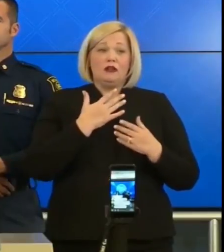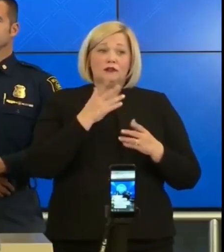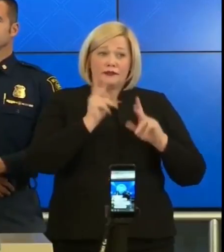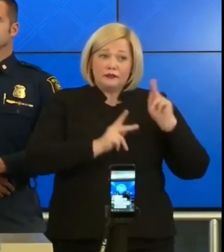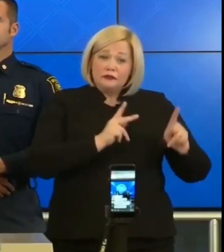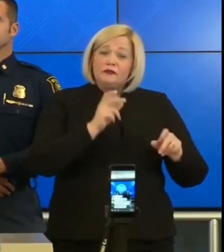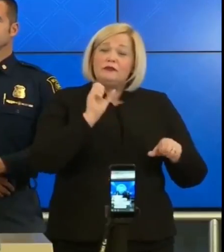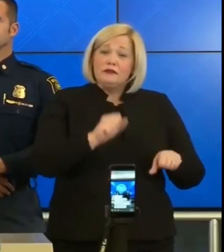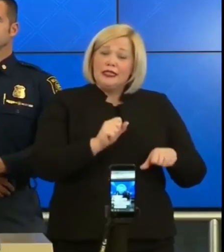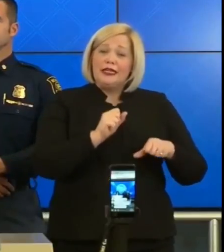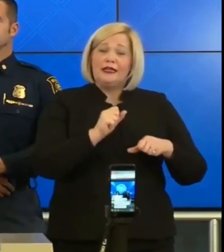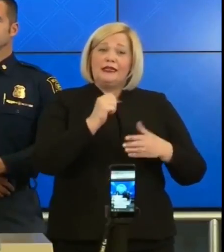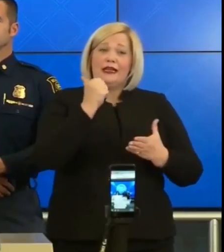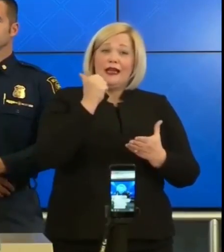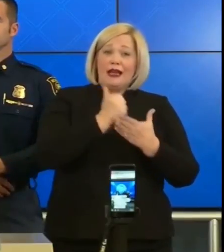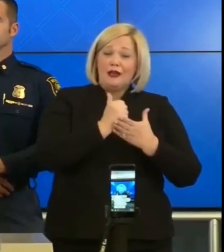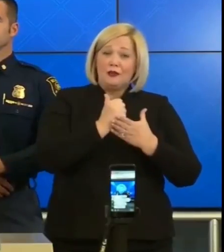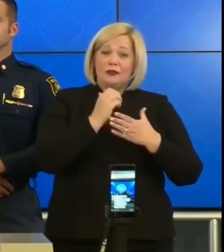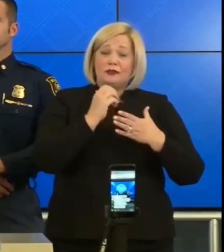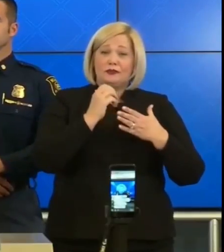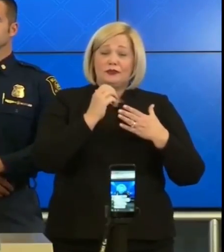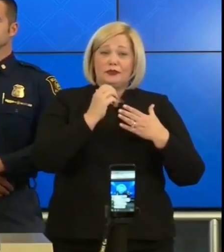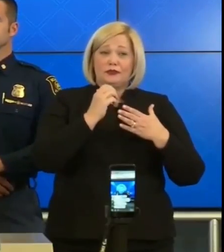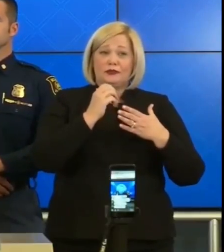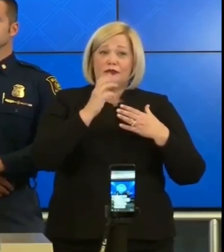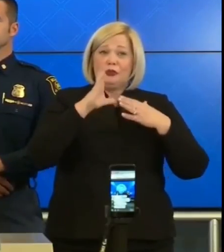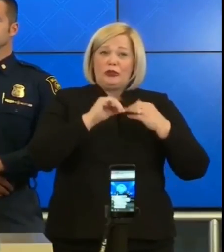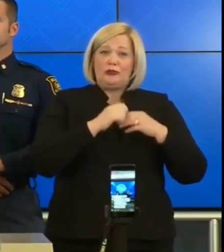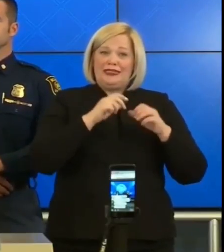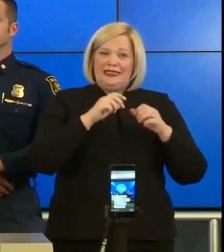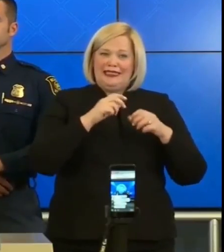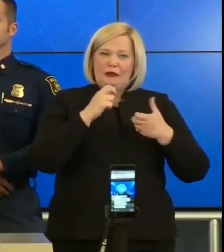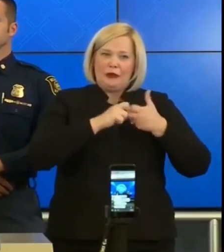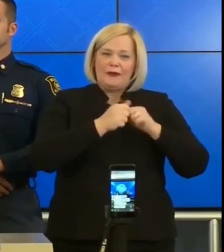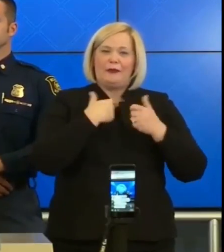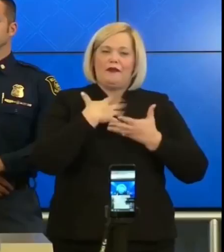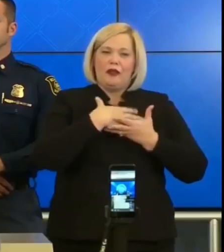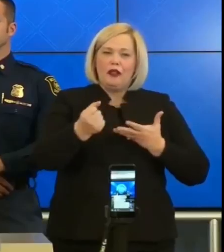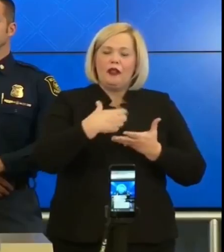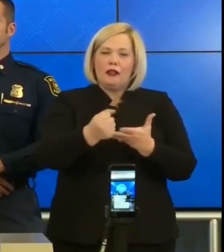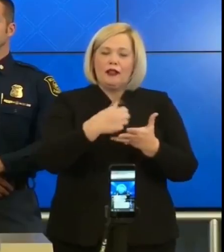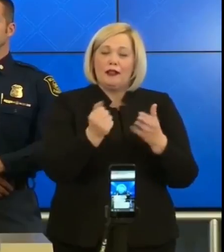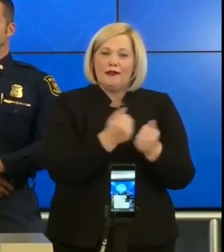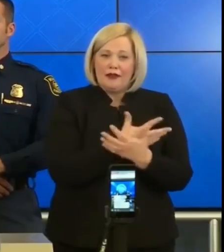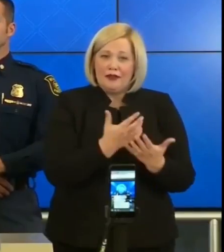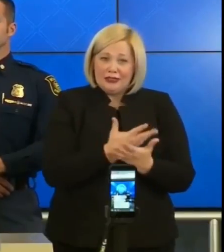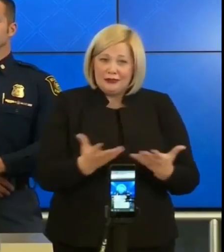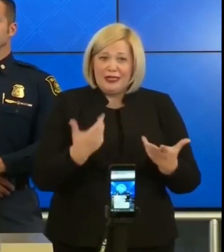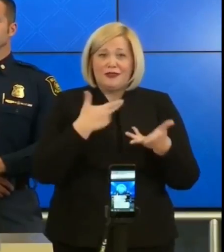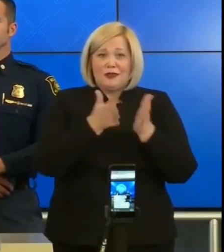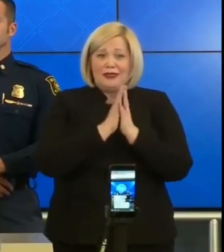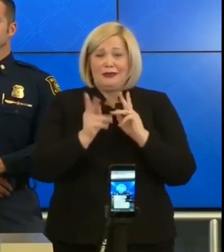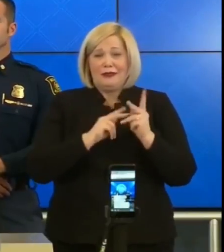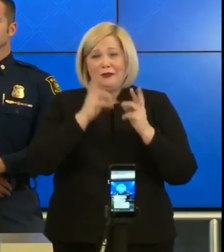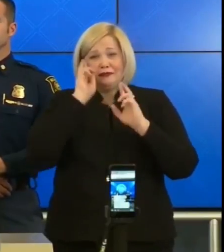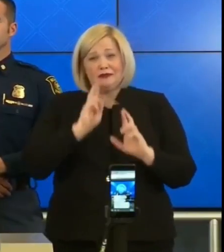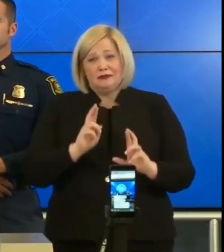help us level out the need and the availability, and we ask that people do